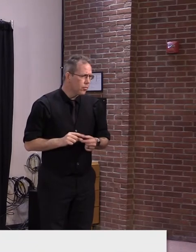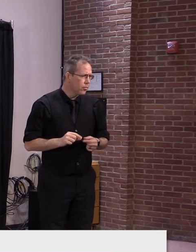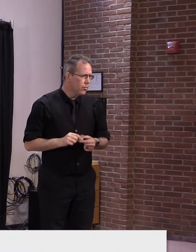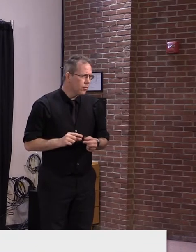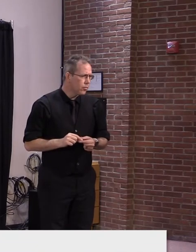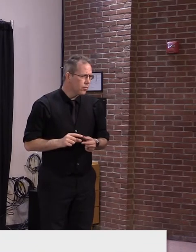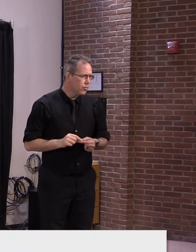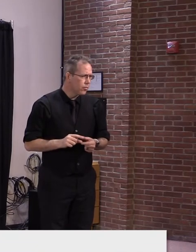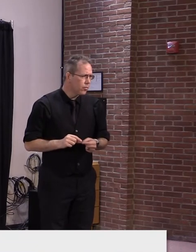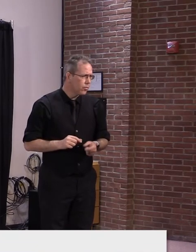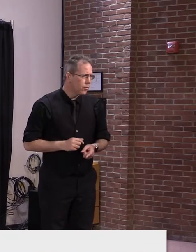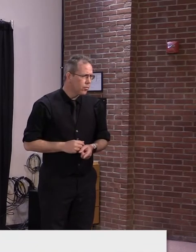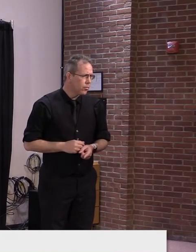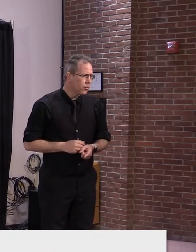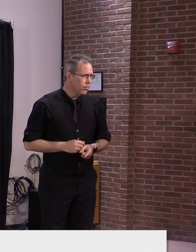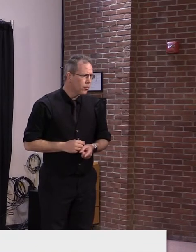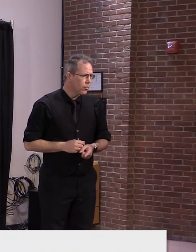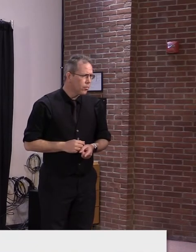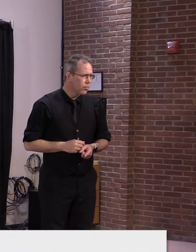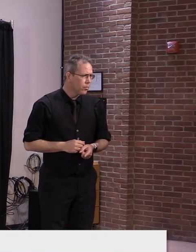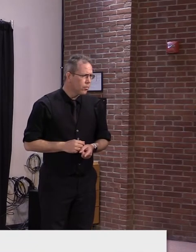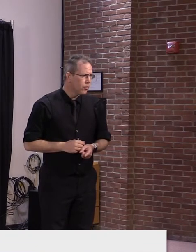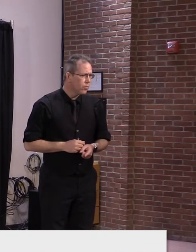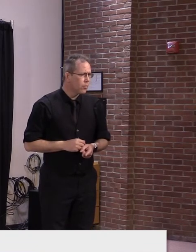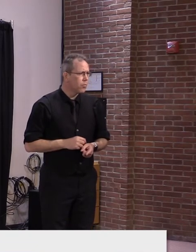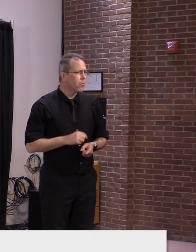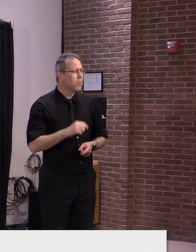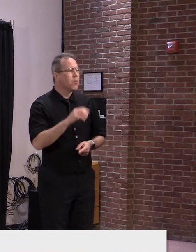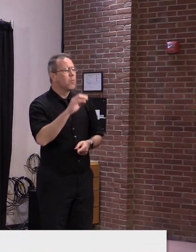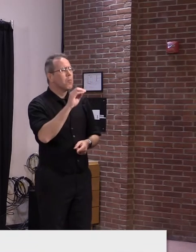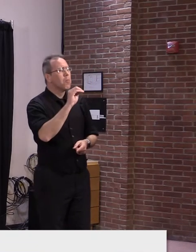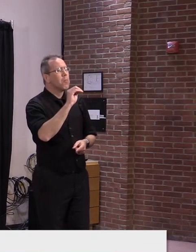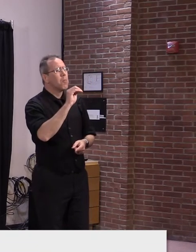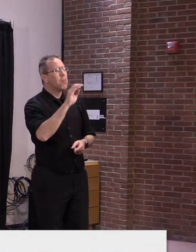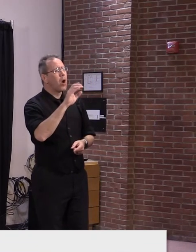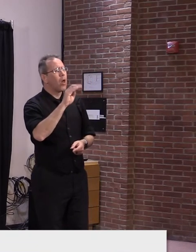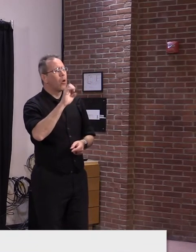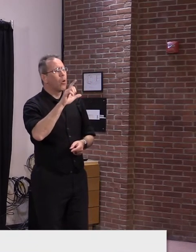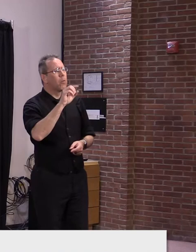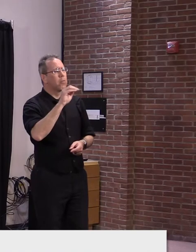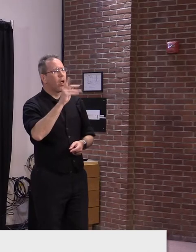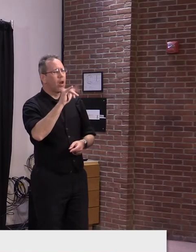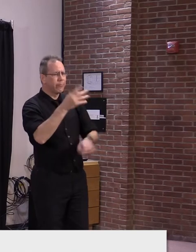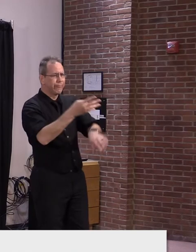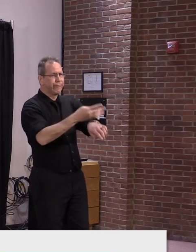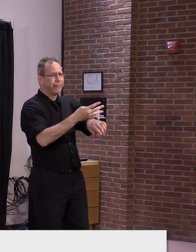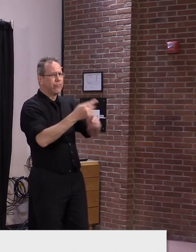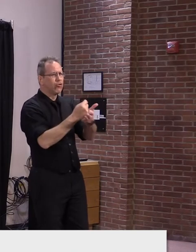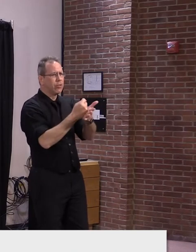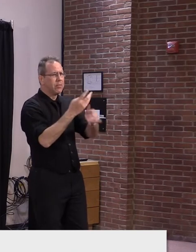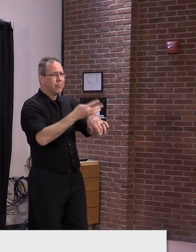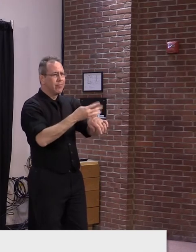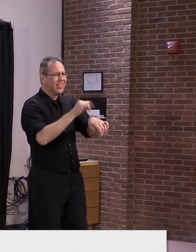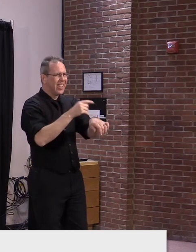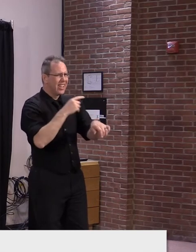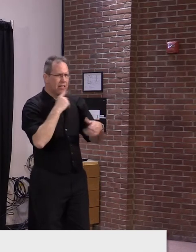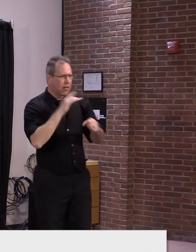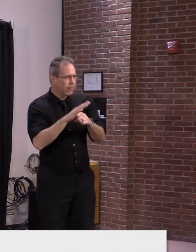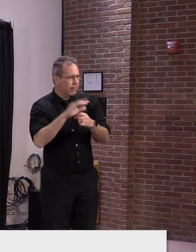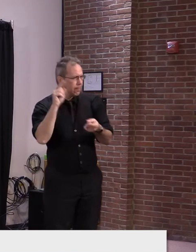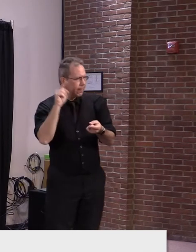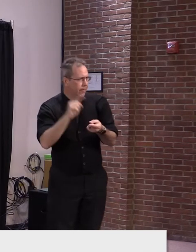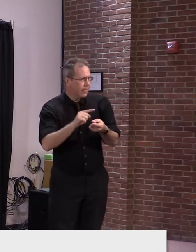monoclonal antibodies are getting reduced because of lack of funding. I've also heard that the federal government is pulling funding